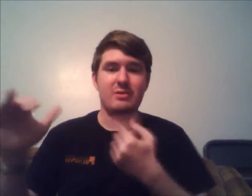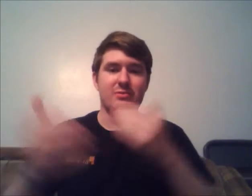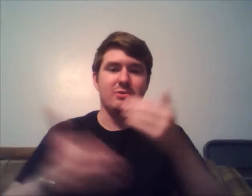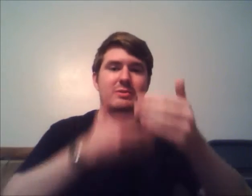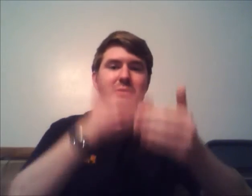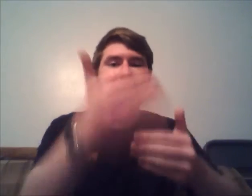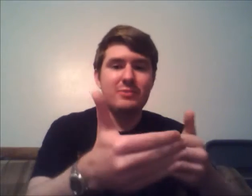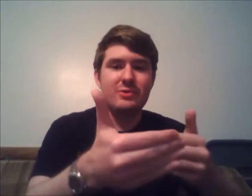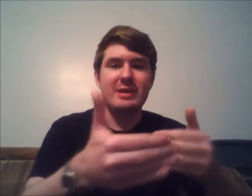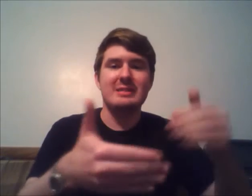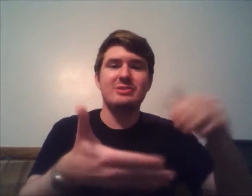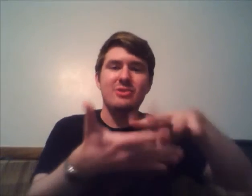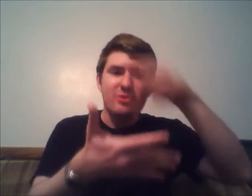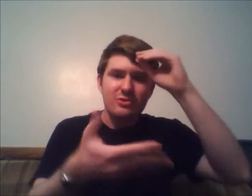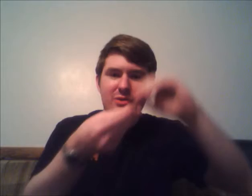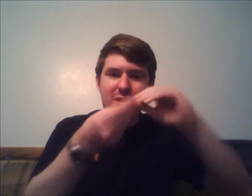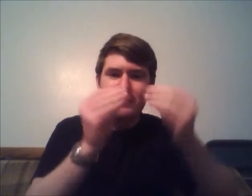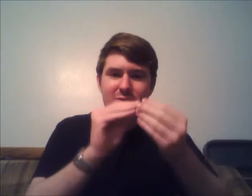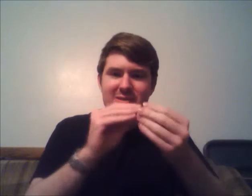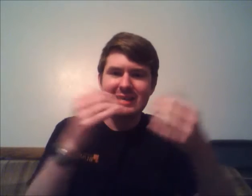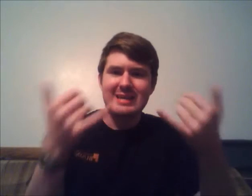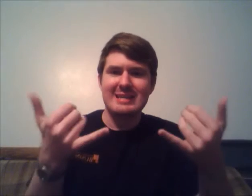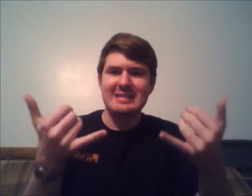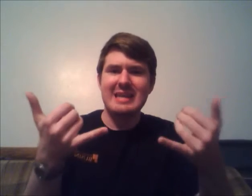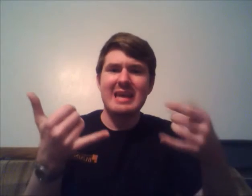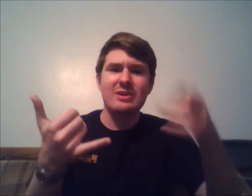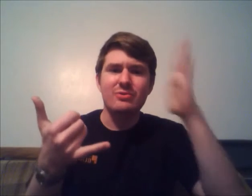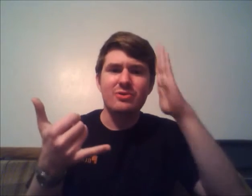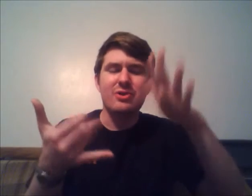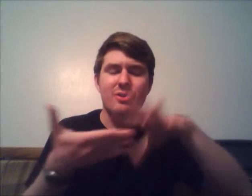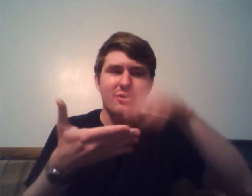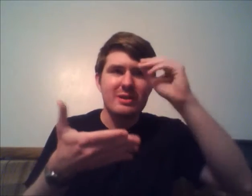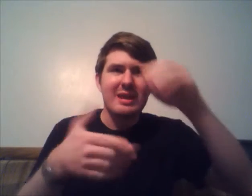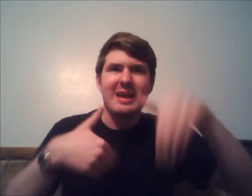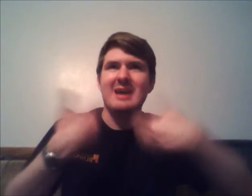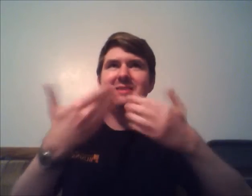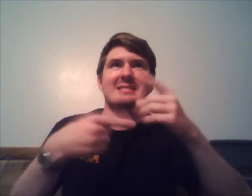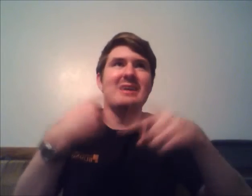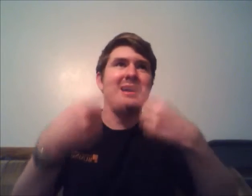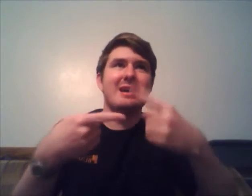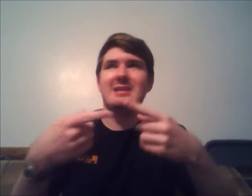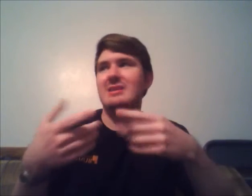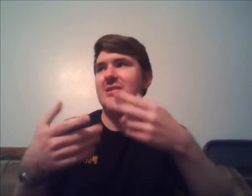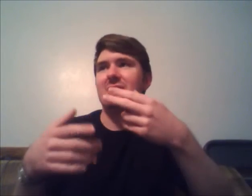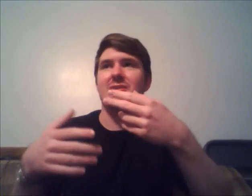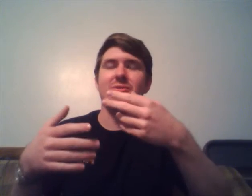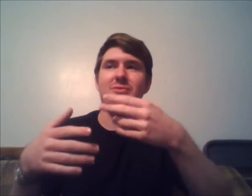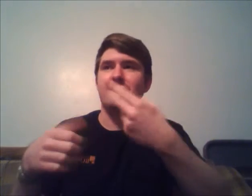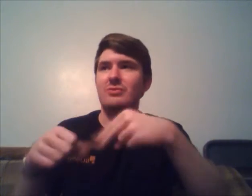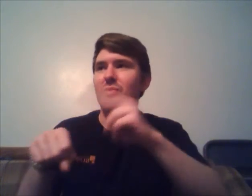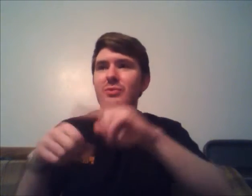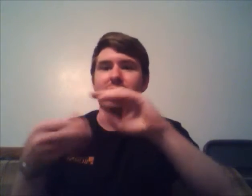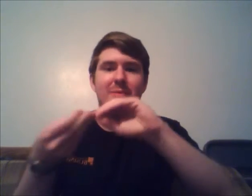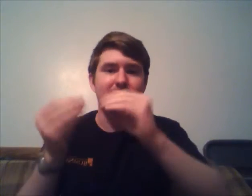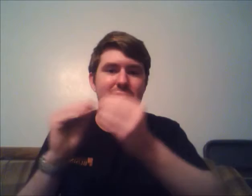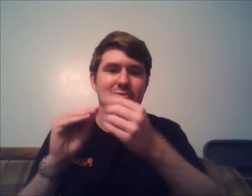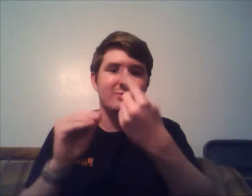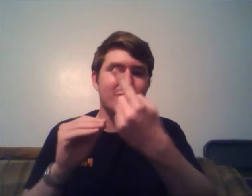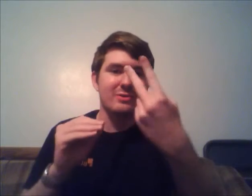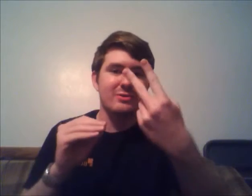we're going to go ahead and progress and you can learn your numbers. And today you'll learn how to sign like your normal numbers, 1,